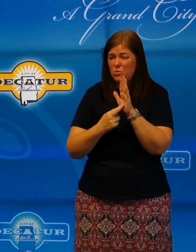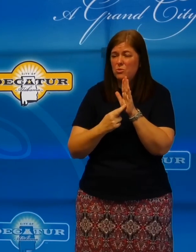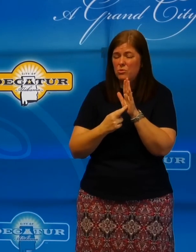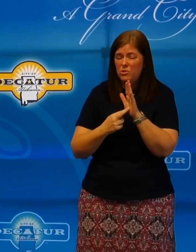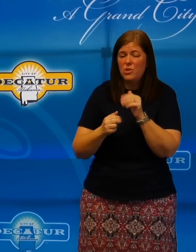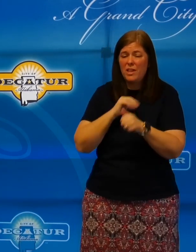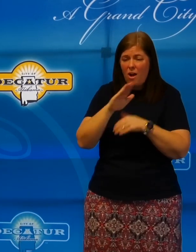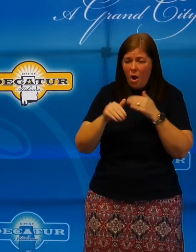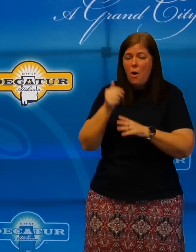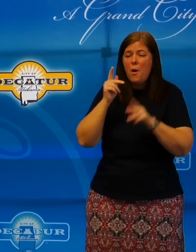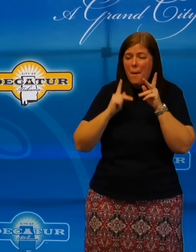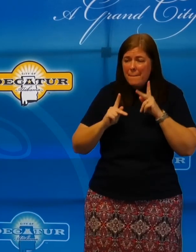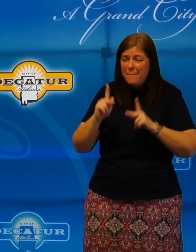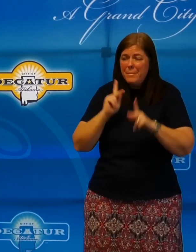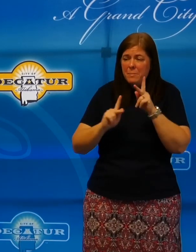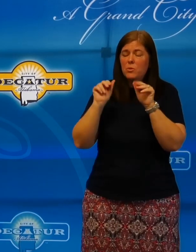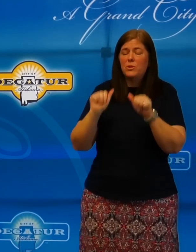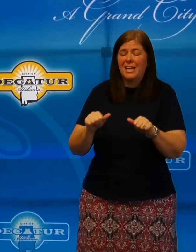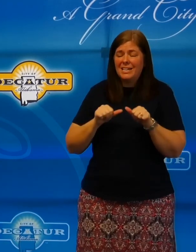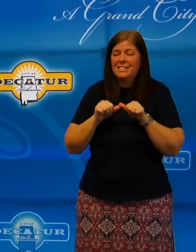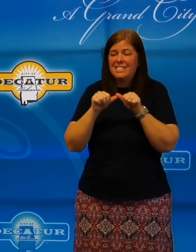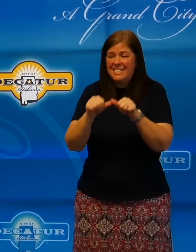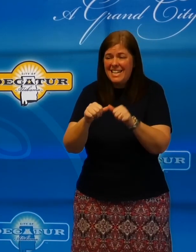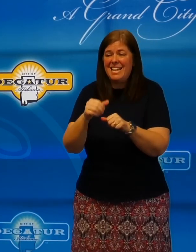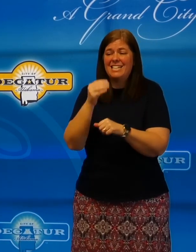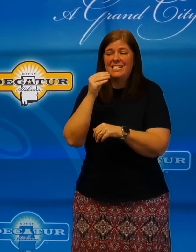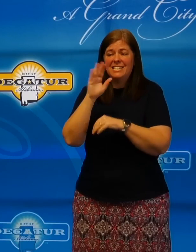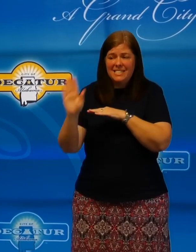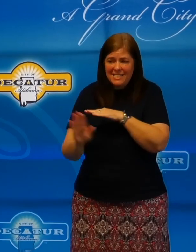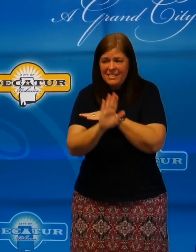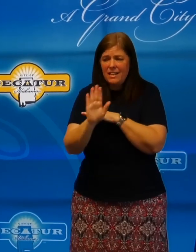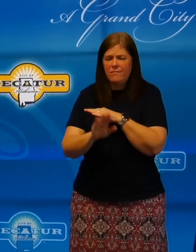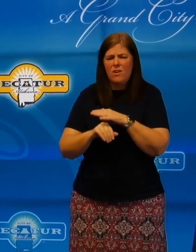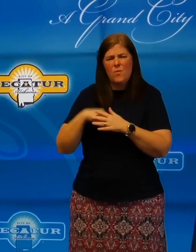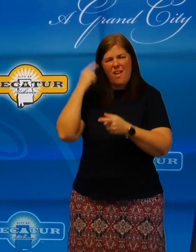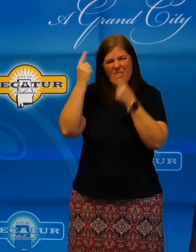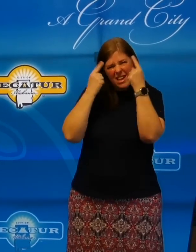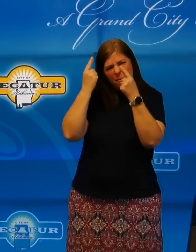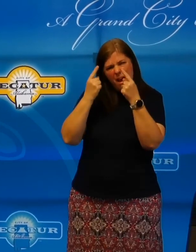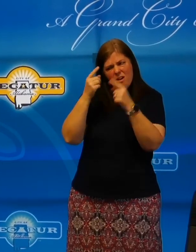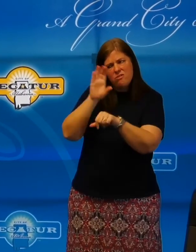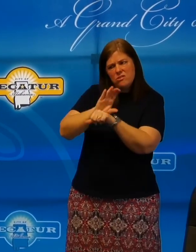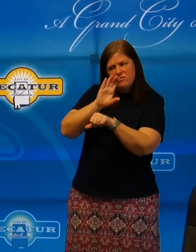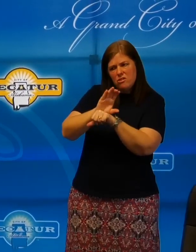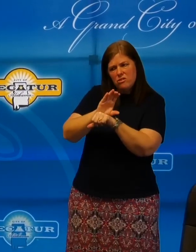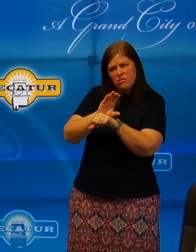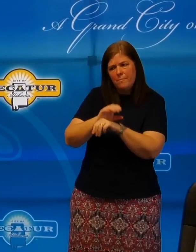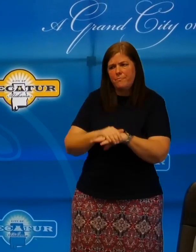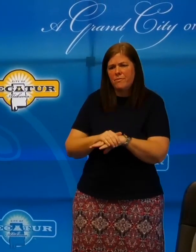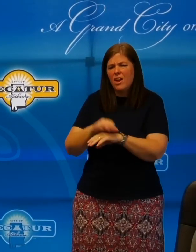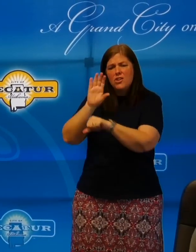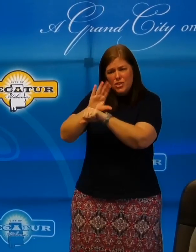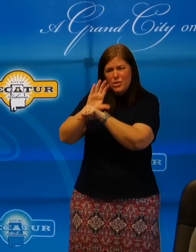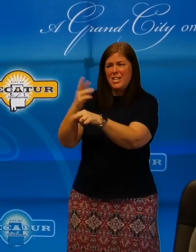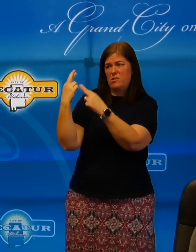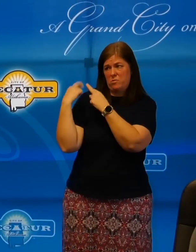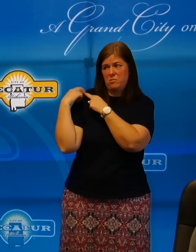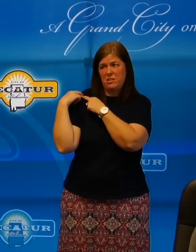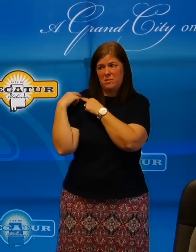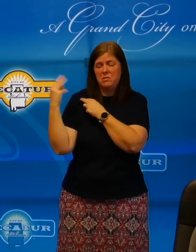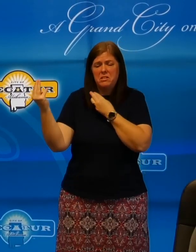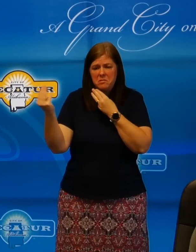stay safe. When you think about the church has a responsibility to